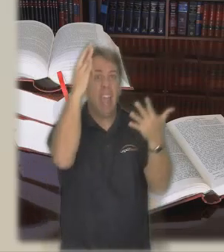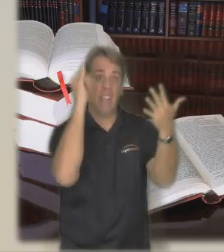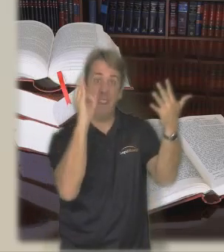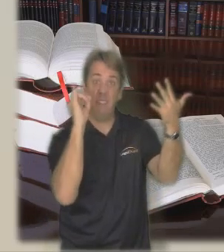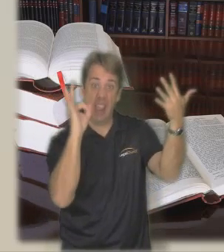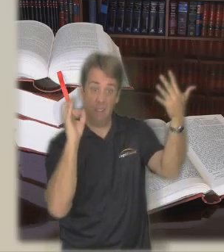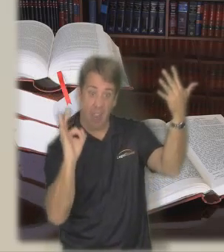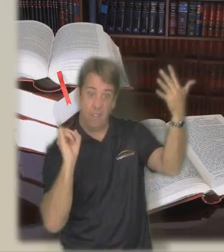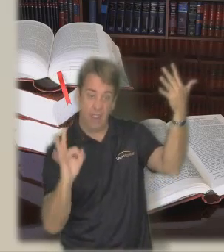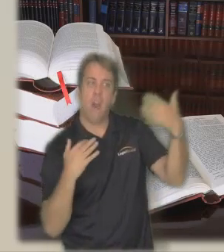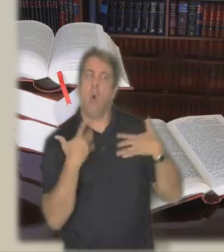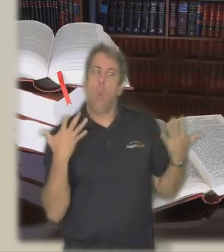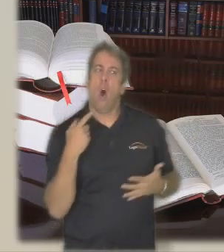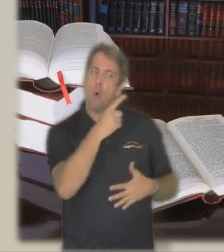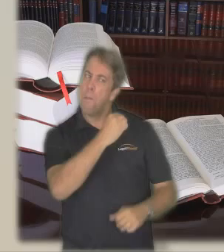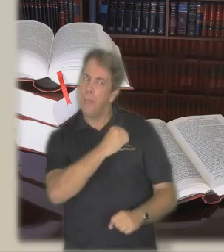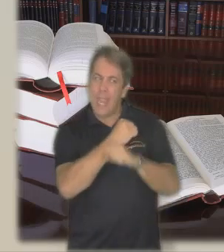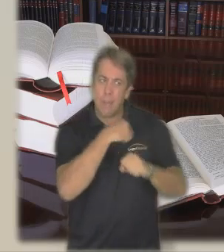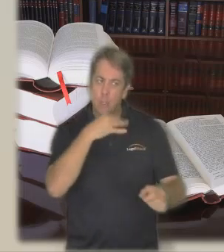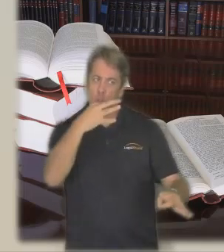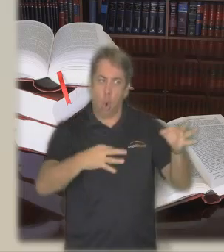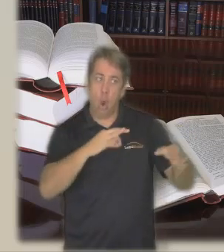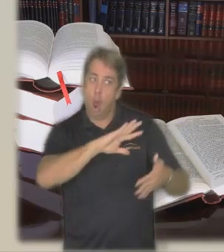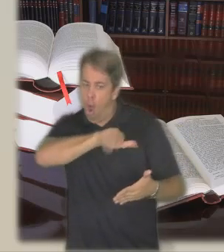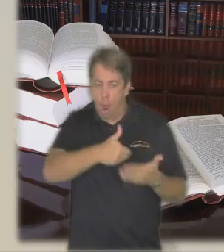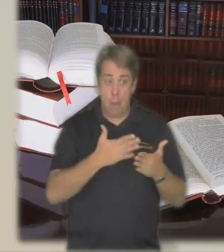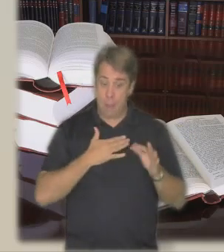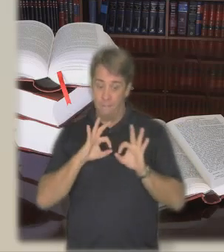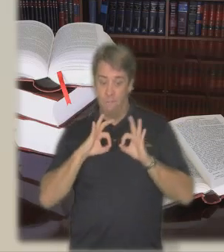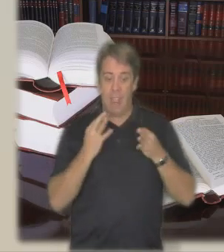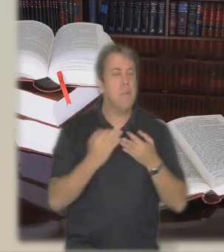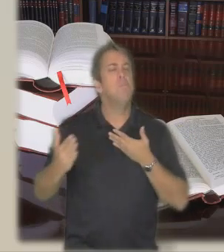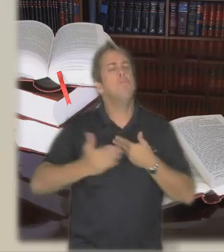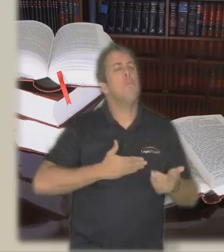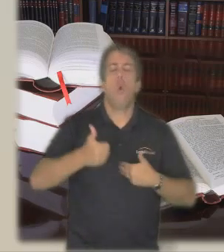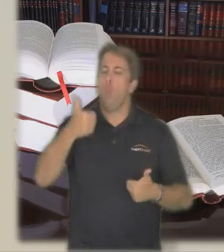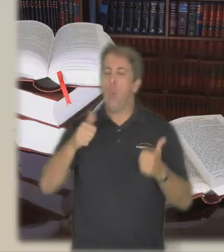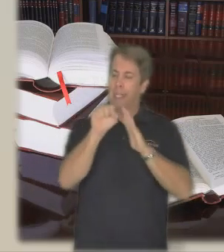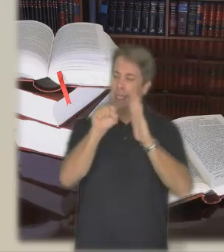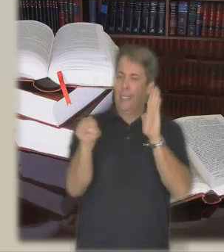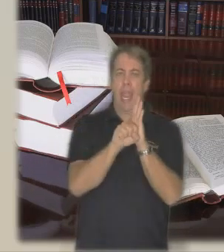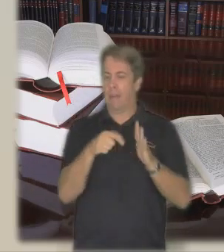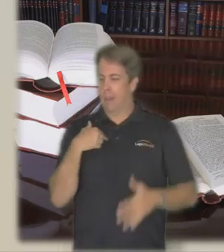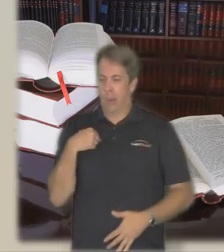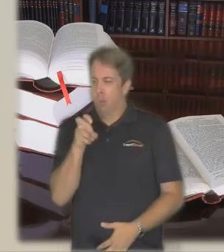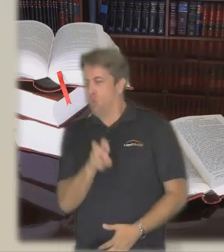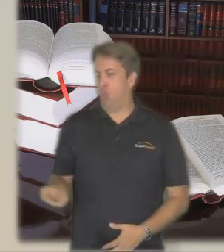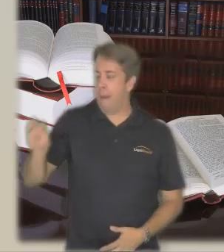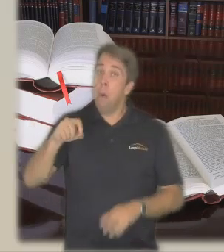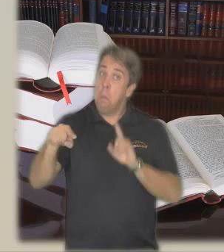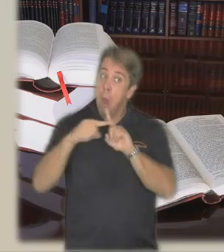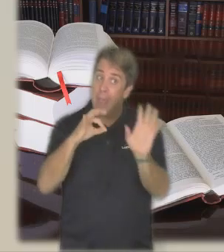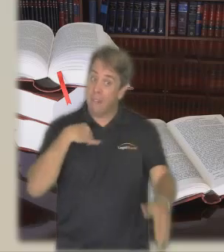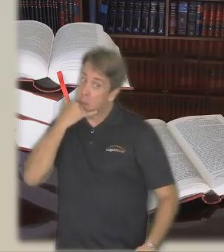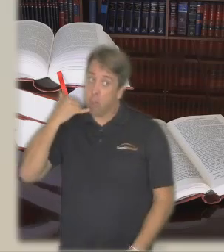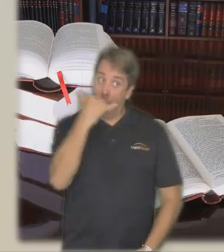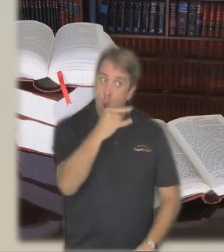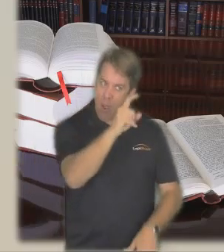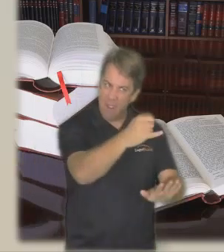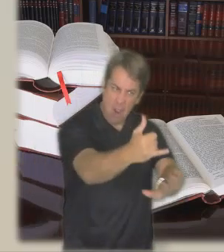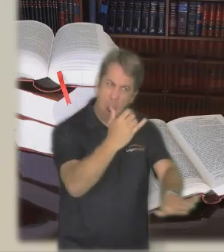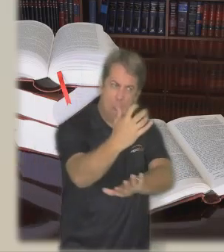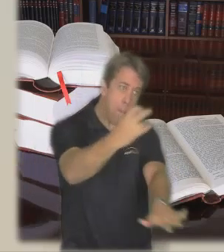I'm ever named in a personal civil suit, I want you to be there in court for me. I want the whole family covered in every state across the country. I want you to guarantee me a phone call